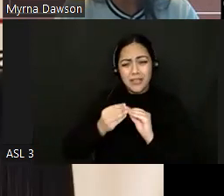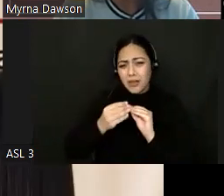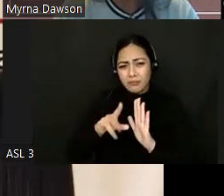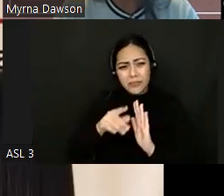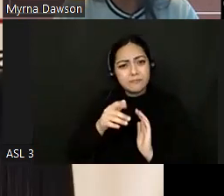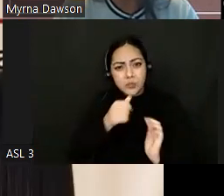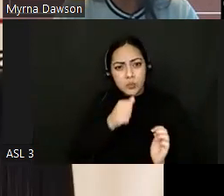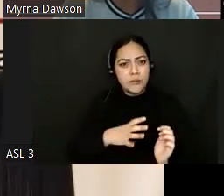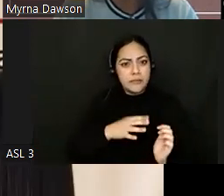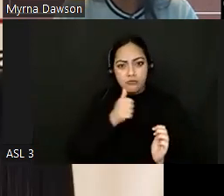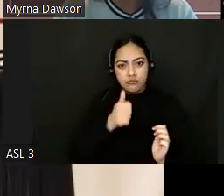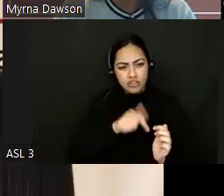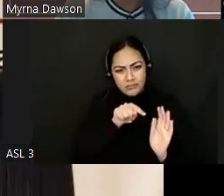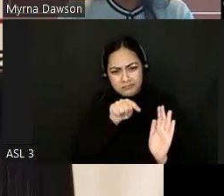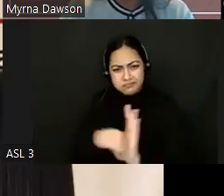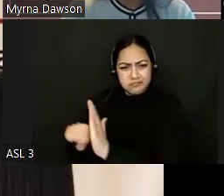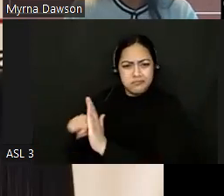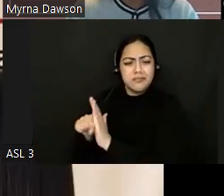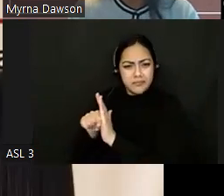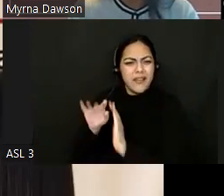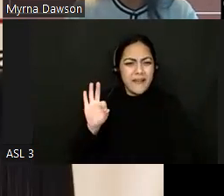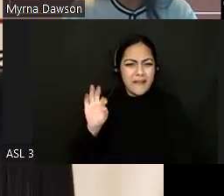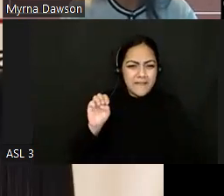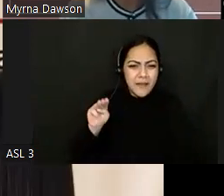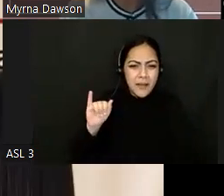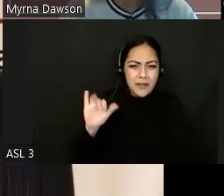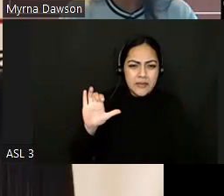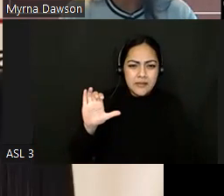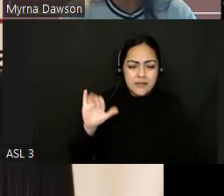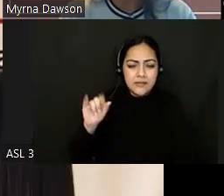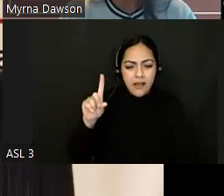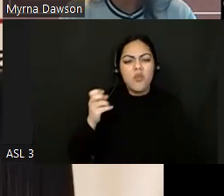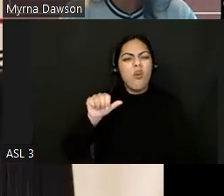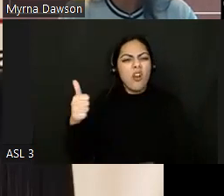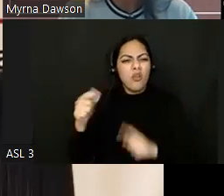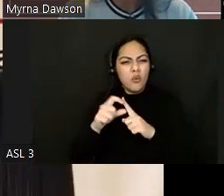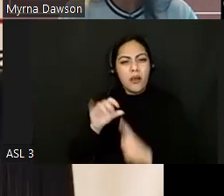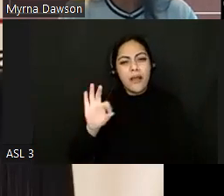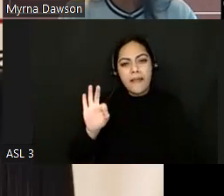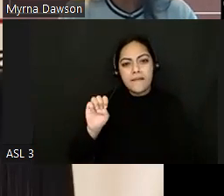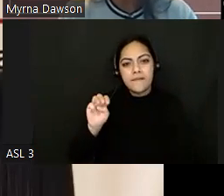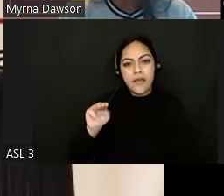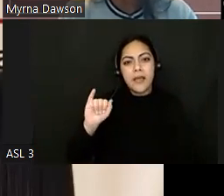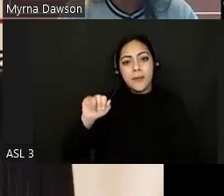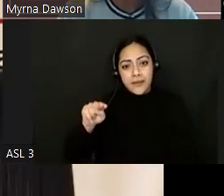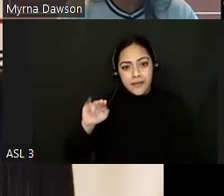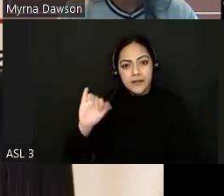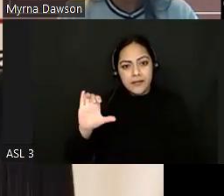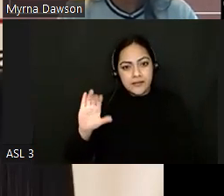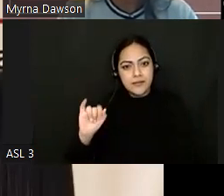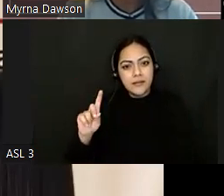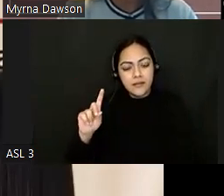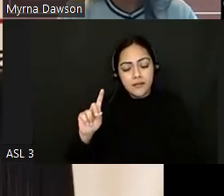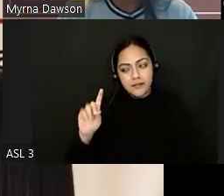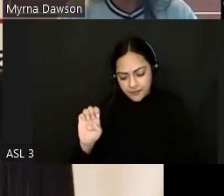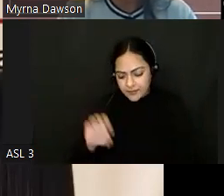the reason why they have introduced femicide or feminicide in some countries. However, they have been leading in